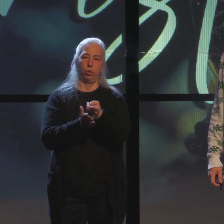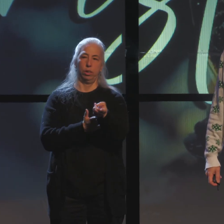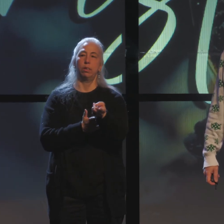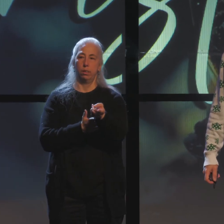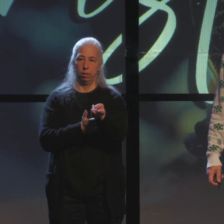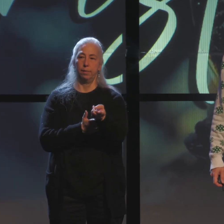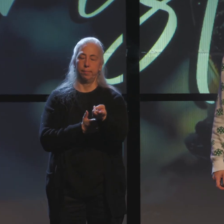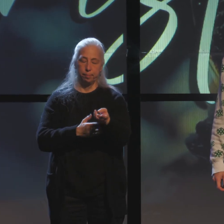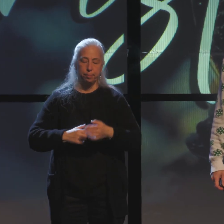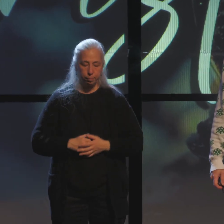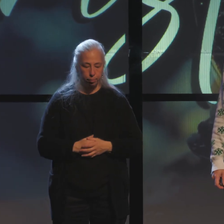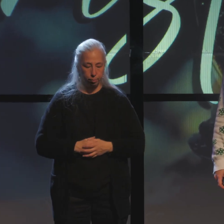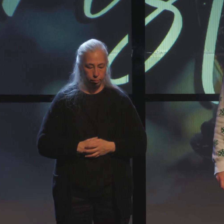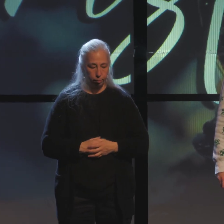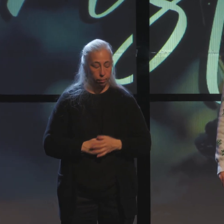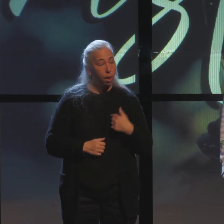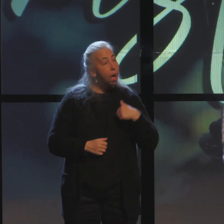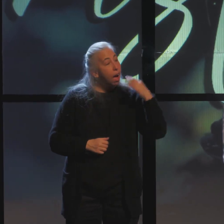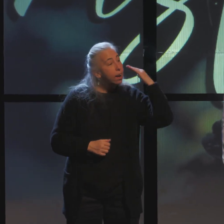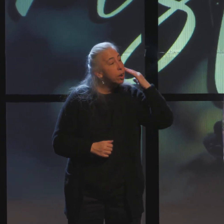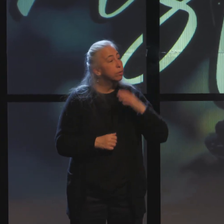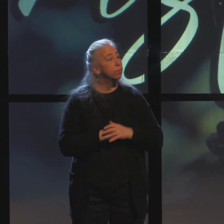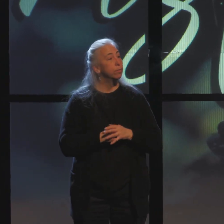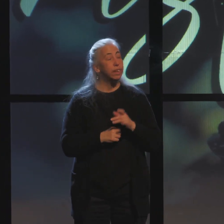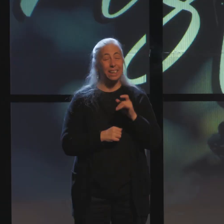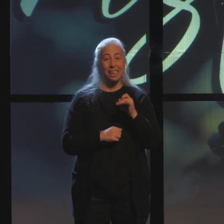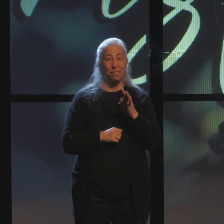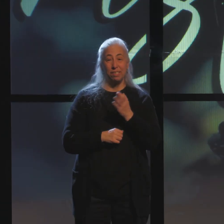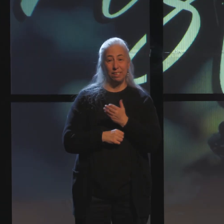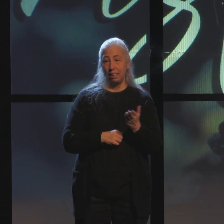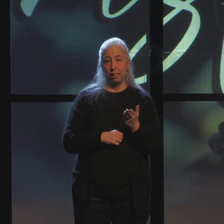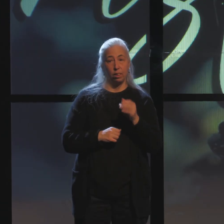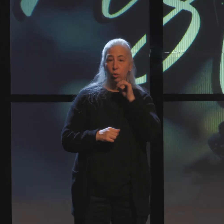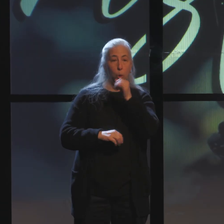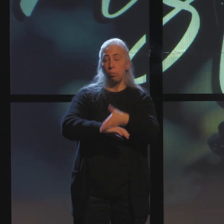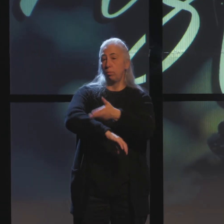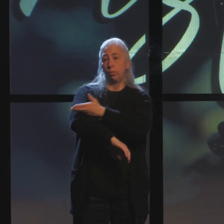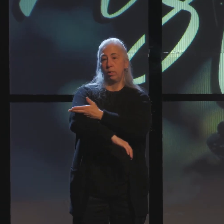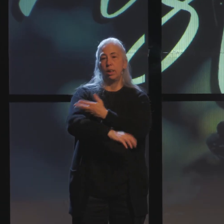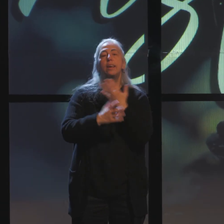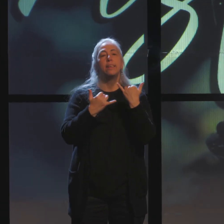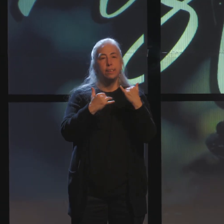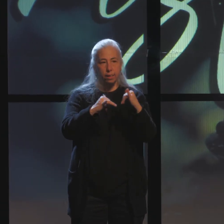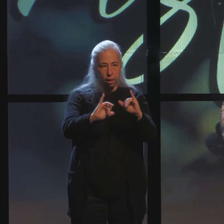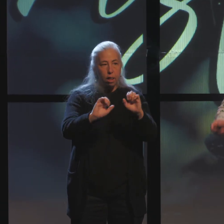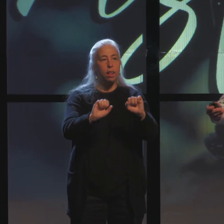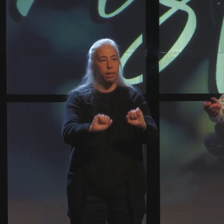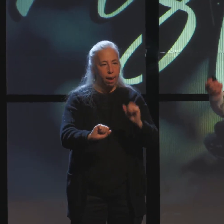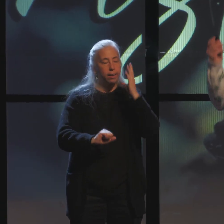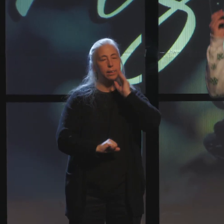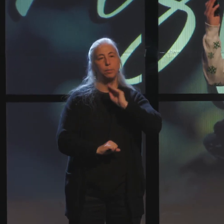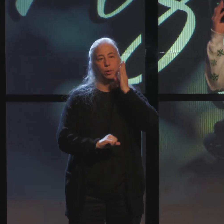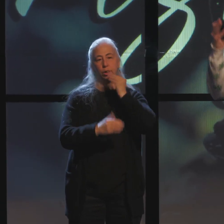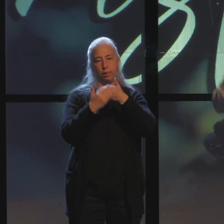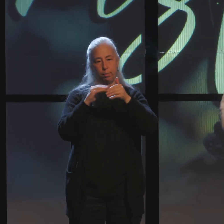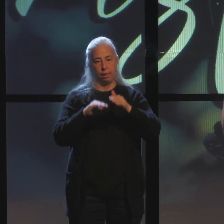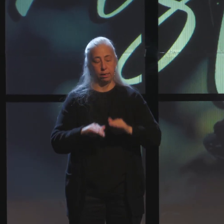But I do know this, that even when it doesn't get better, there can still be peace. And that's the beauty